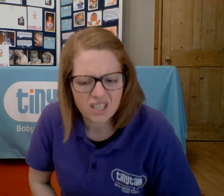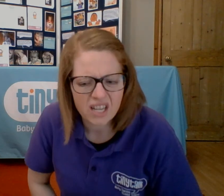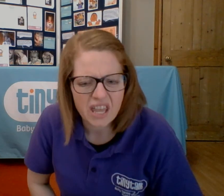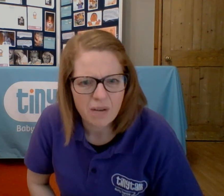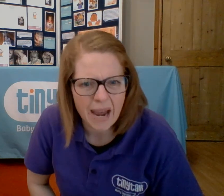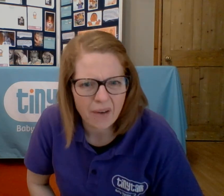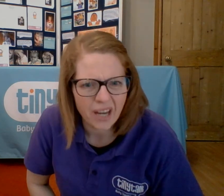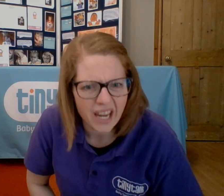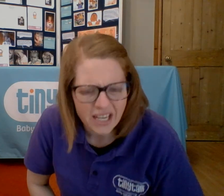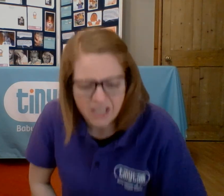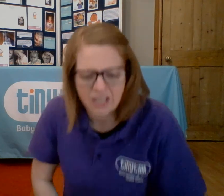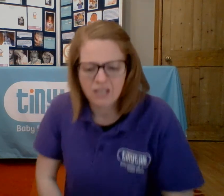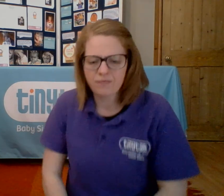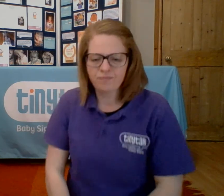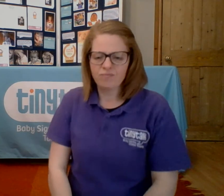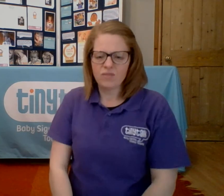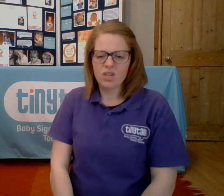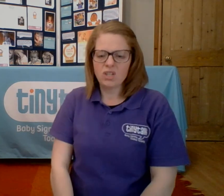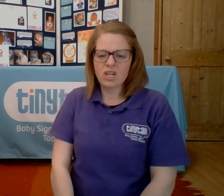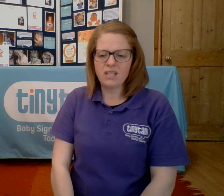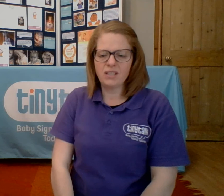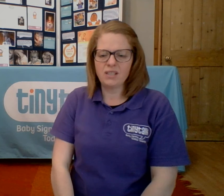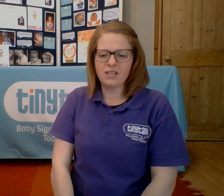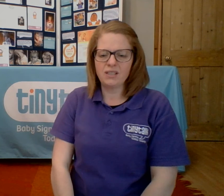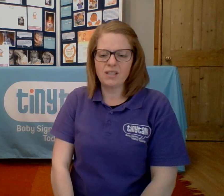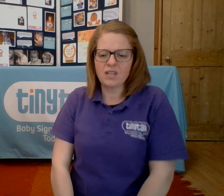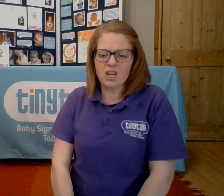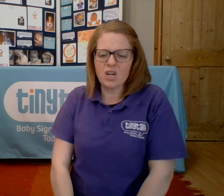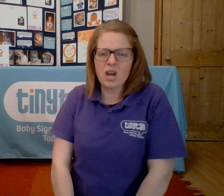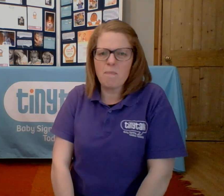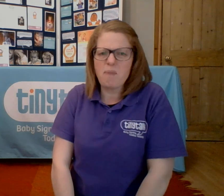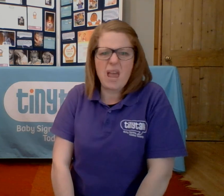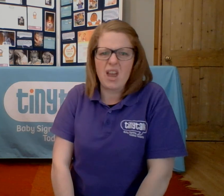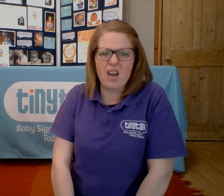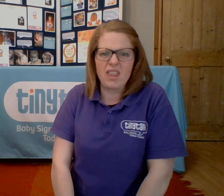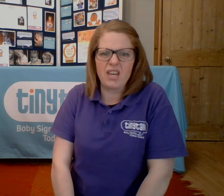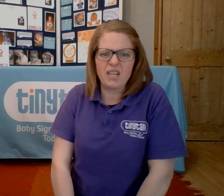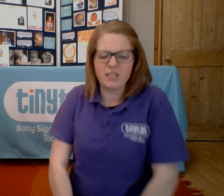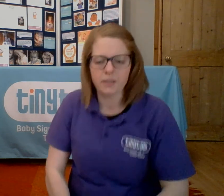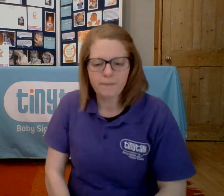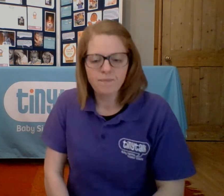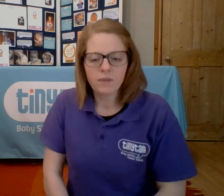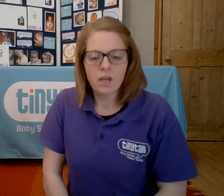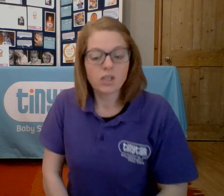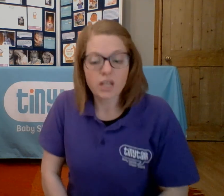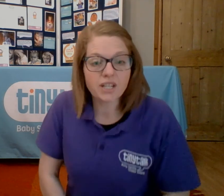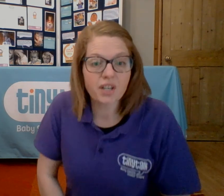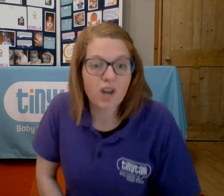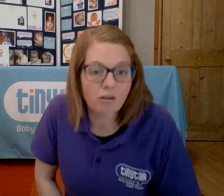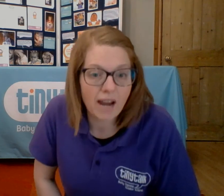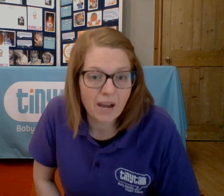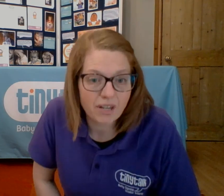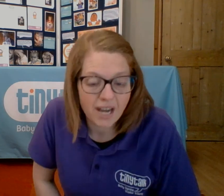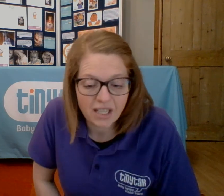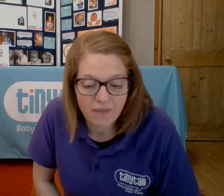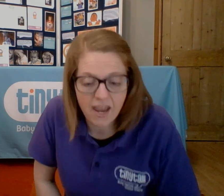slither about and hiss. She doesn't look a bit like this. She doesn't curl round a nest of eggs.